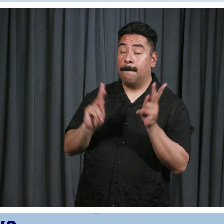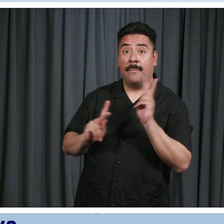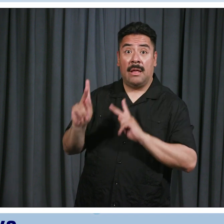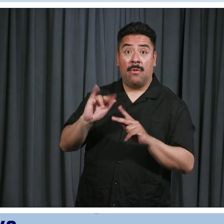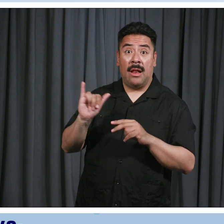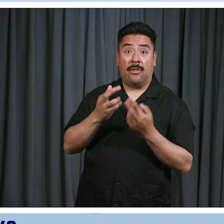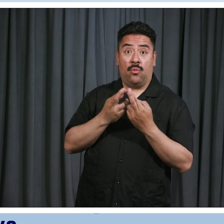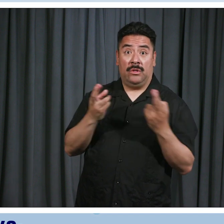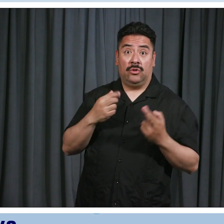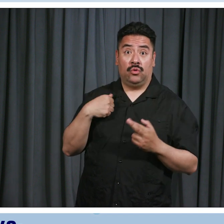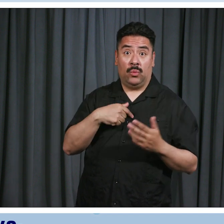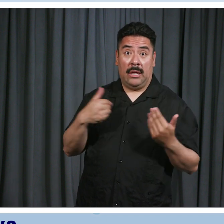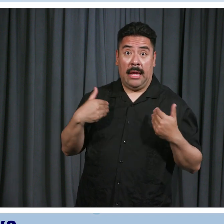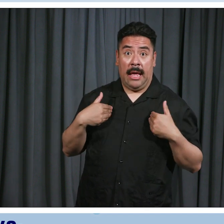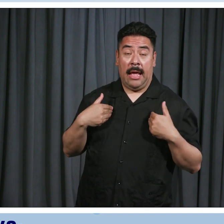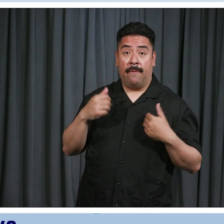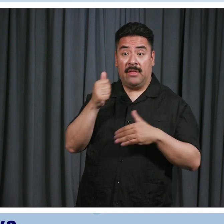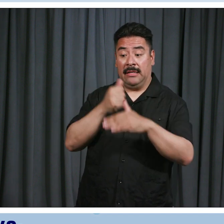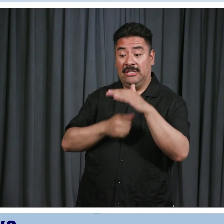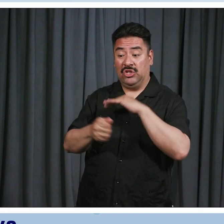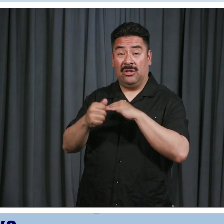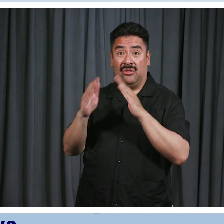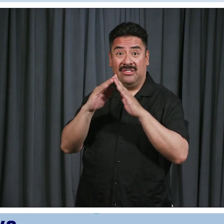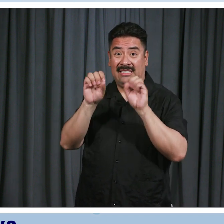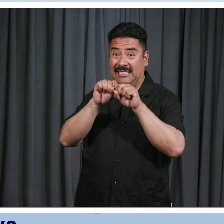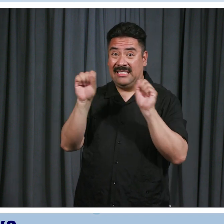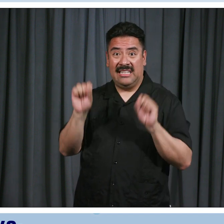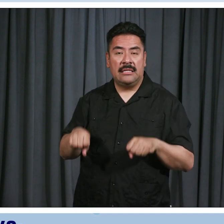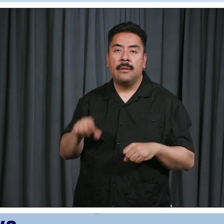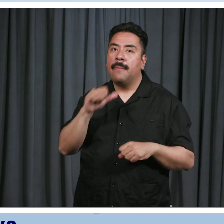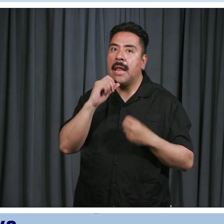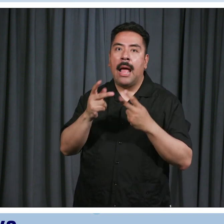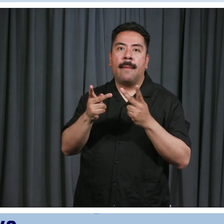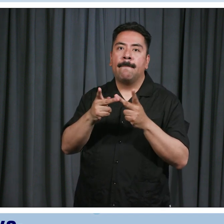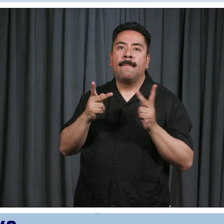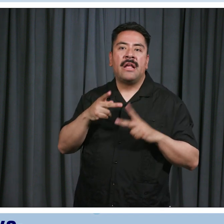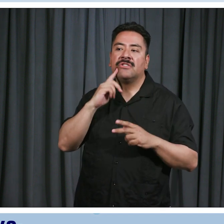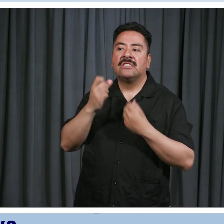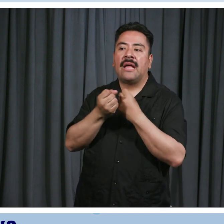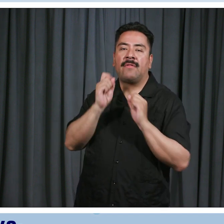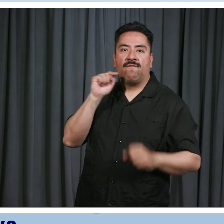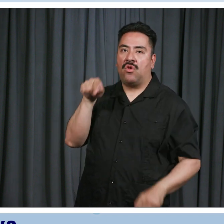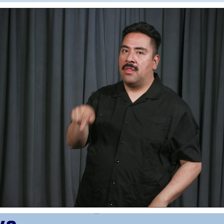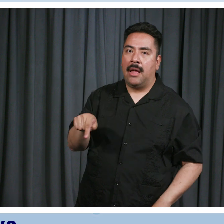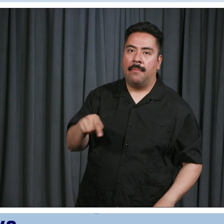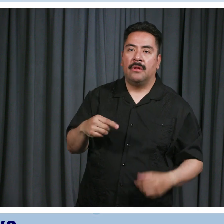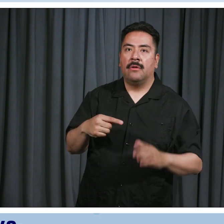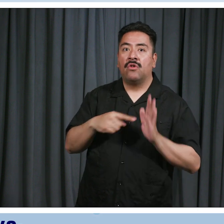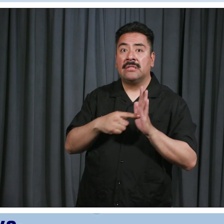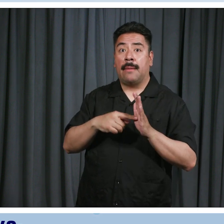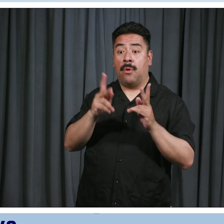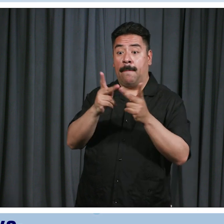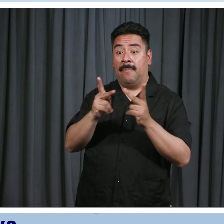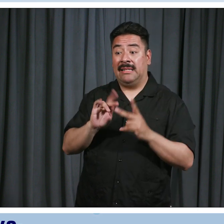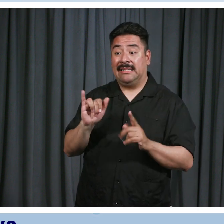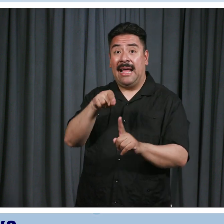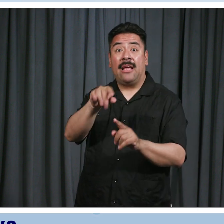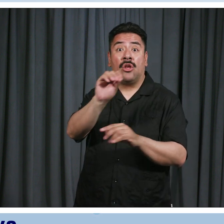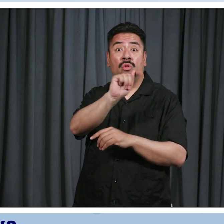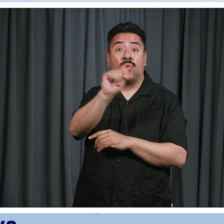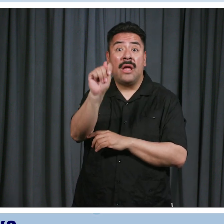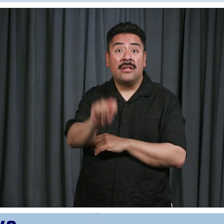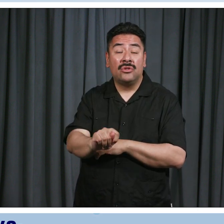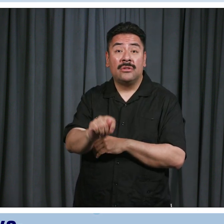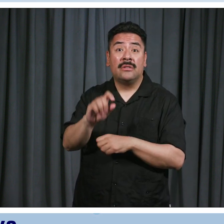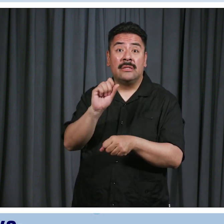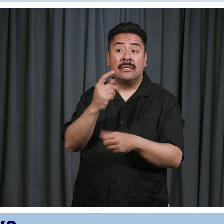the resources that we have here, shelter systems are not a place of safety for them. And so, for example, places like Thresholds, sometimes they're working